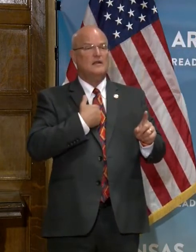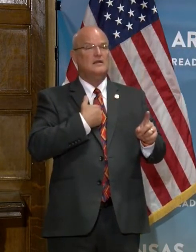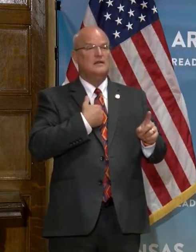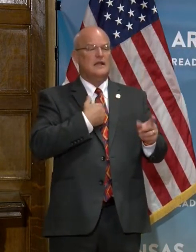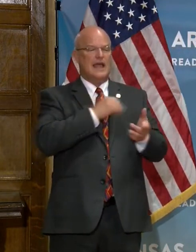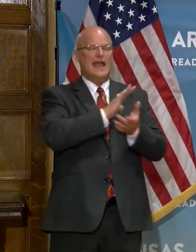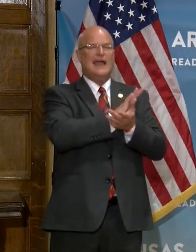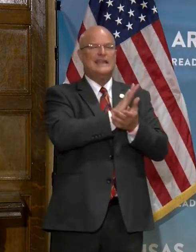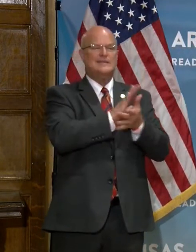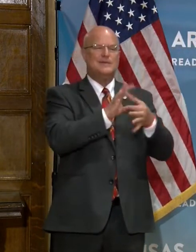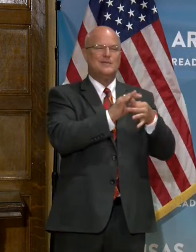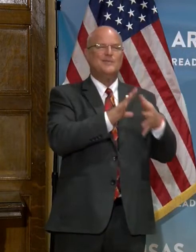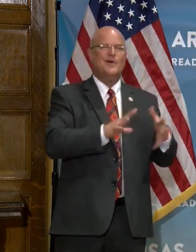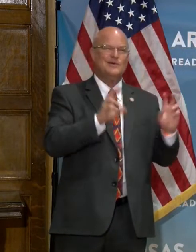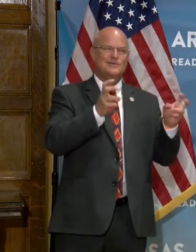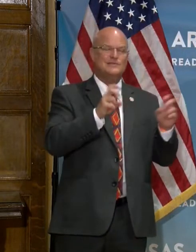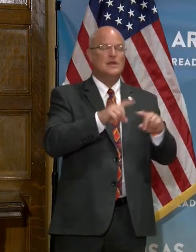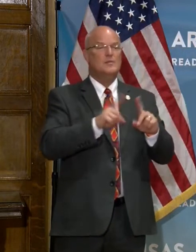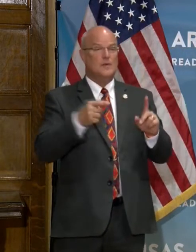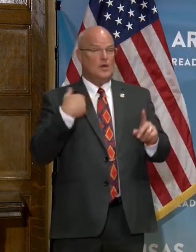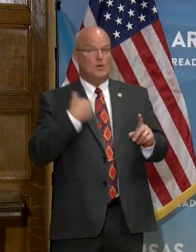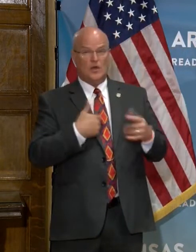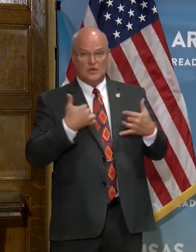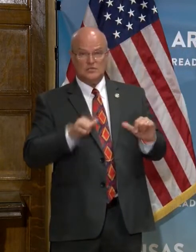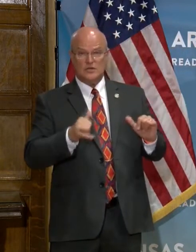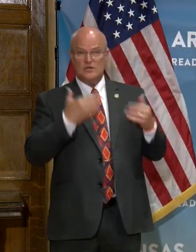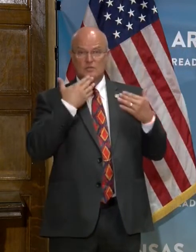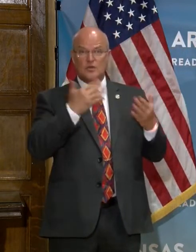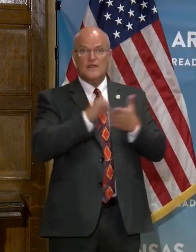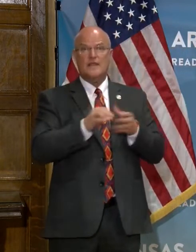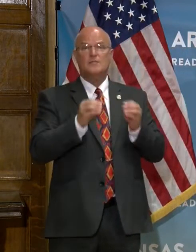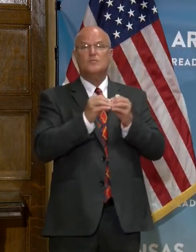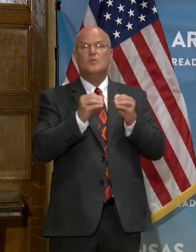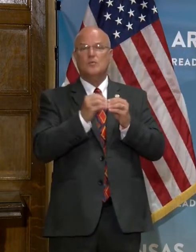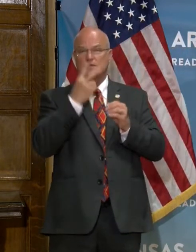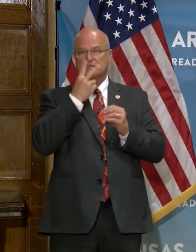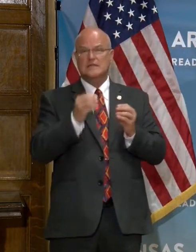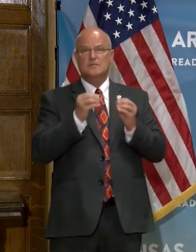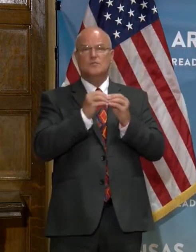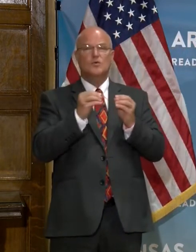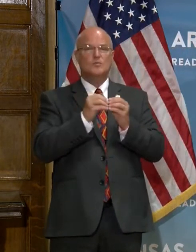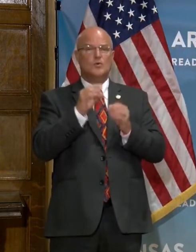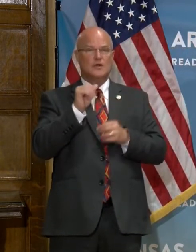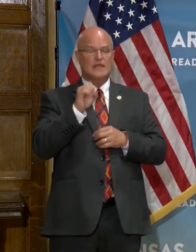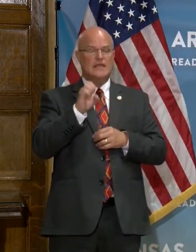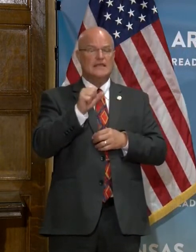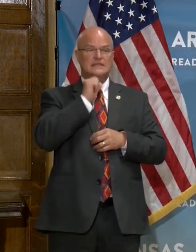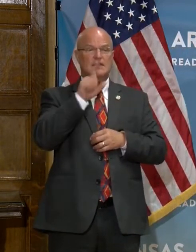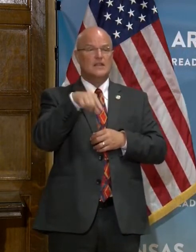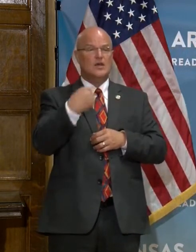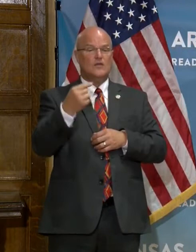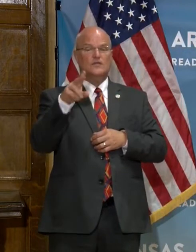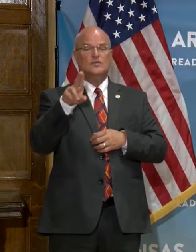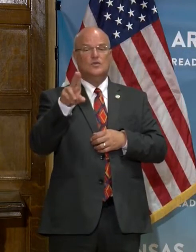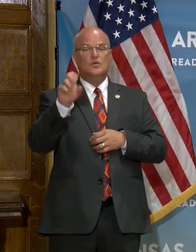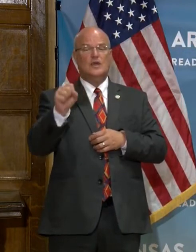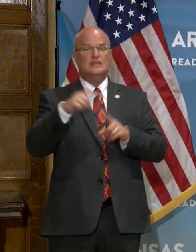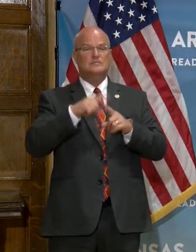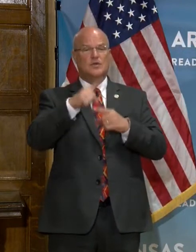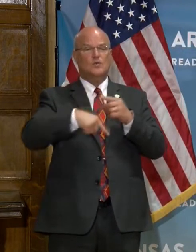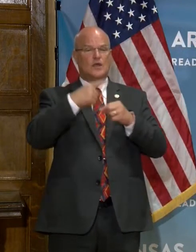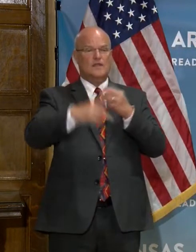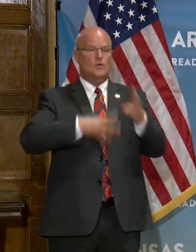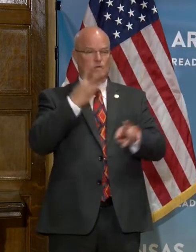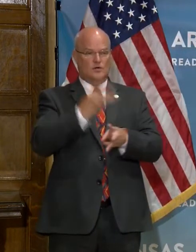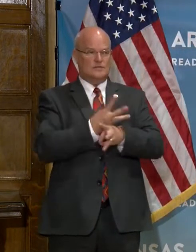partners, for example. But we are starting to appreciate that more as we're seeing more and more cases, not only in the U.S., but throughout the